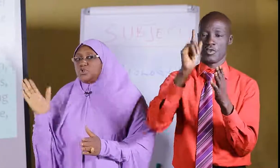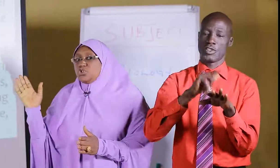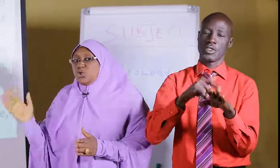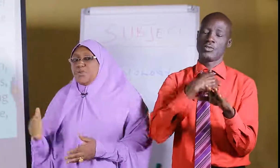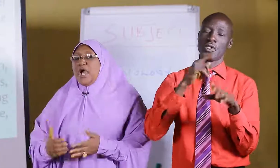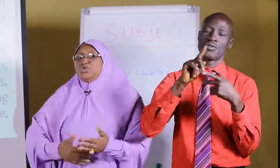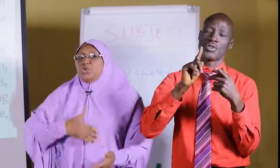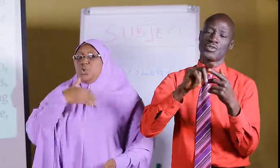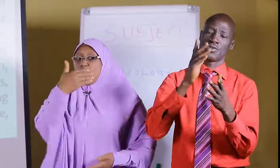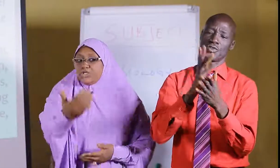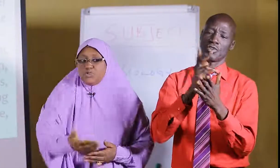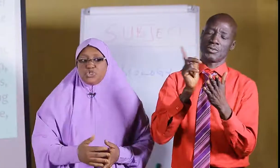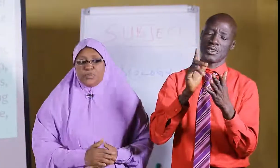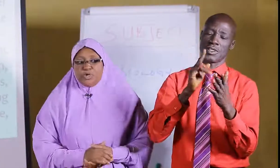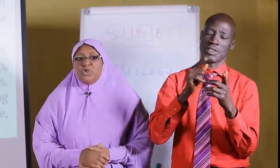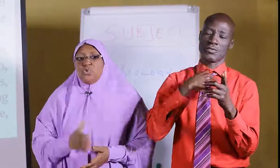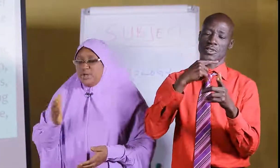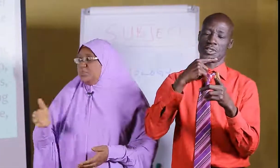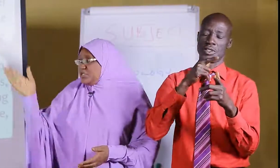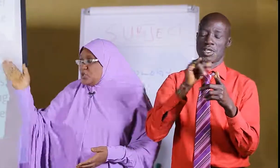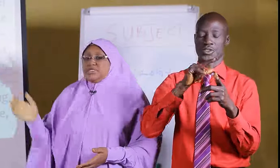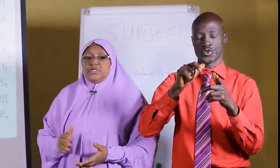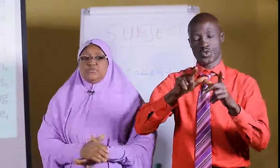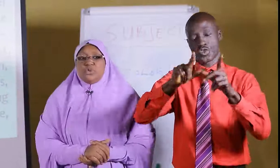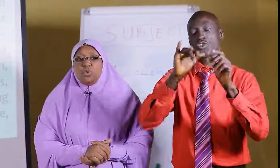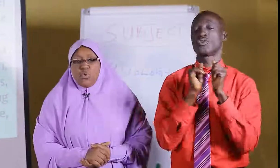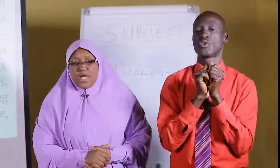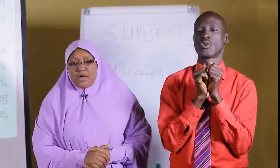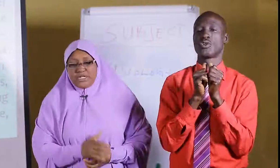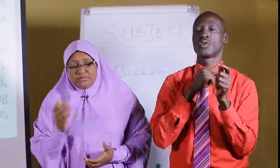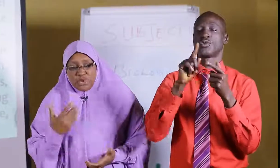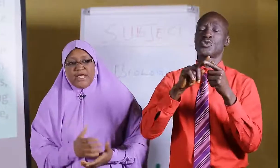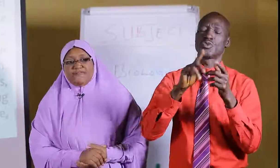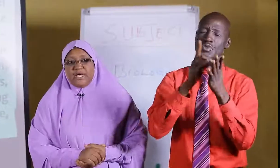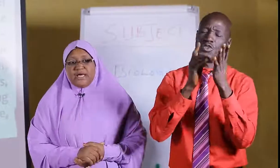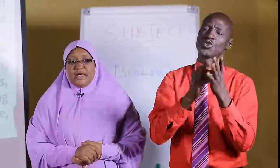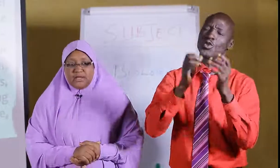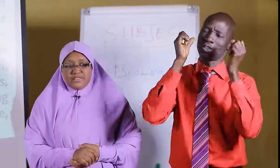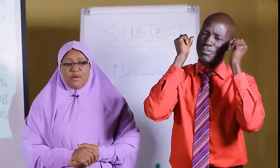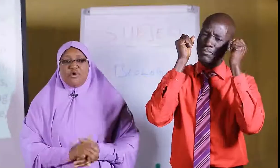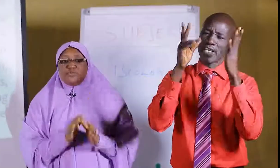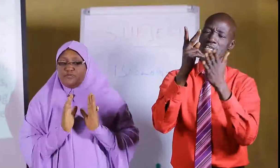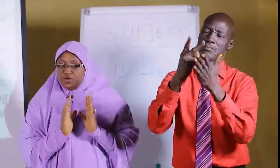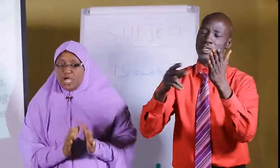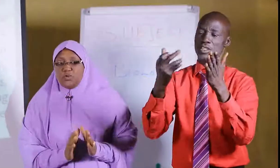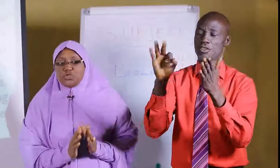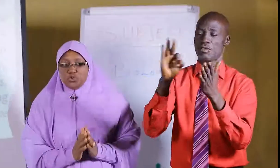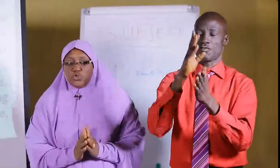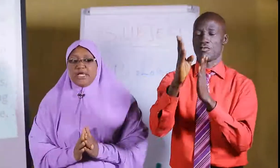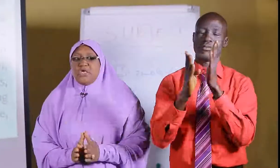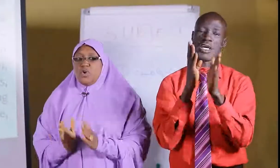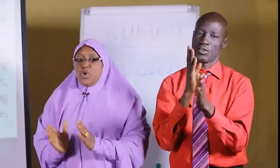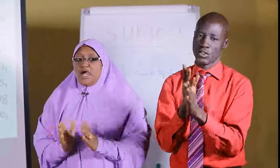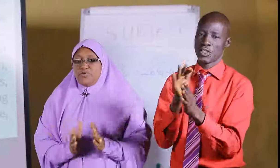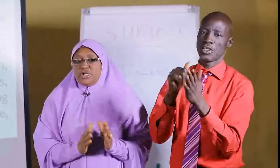we are going to stop here. As we go into the topic, we might be discussing them one after another. But for now, you should